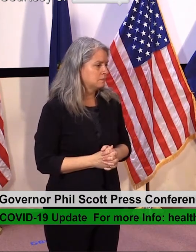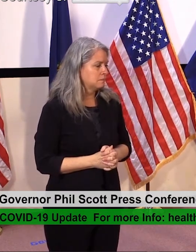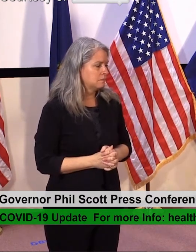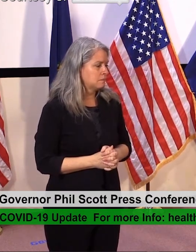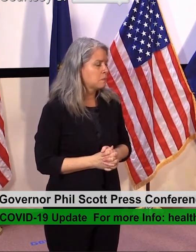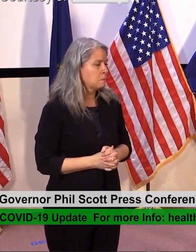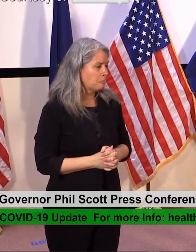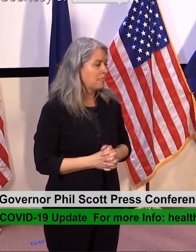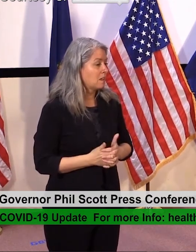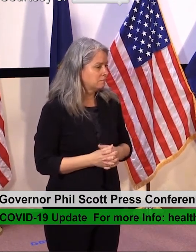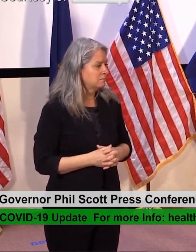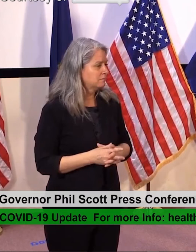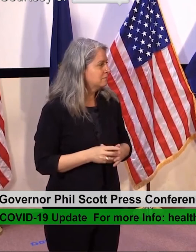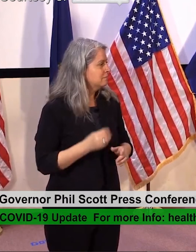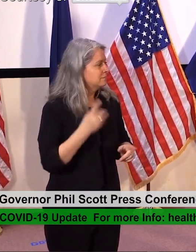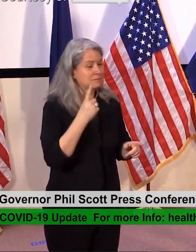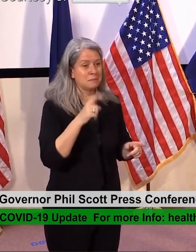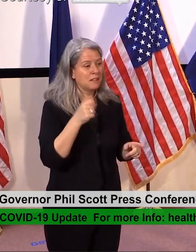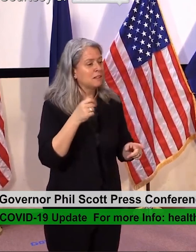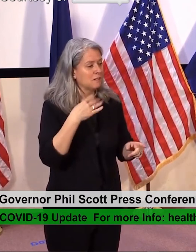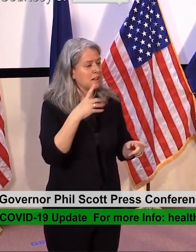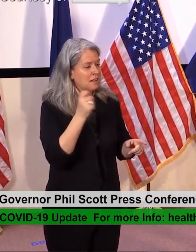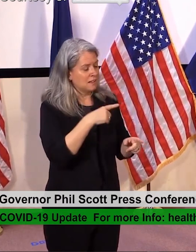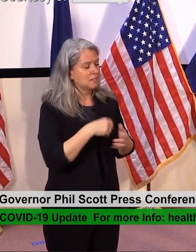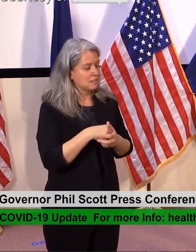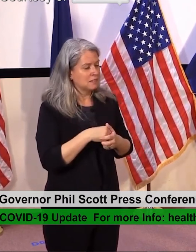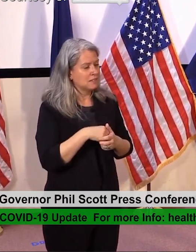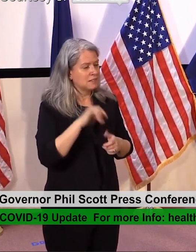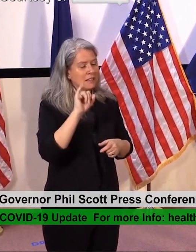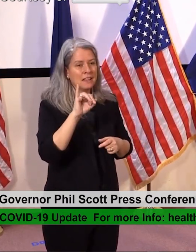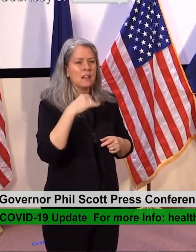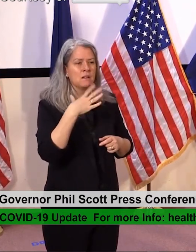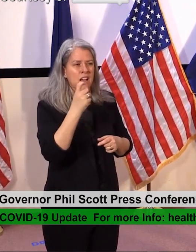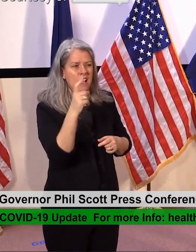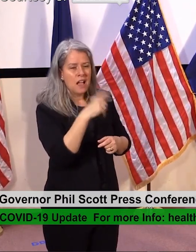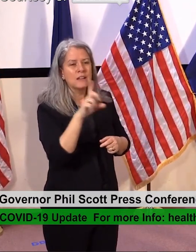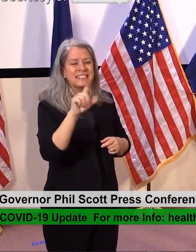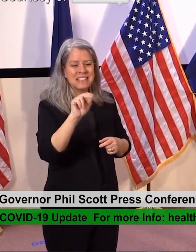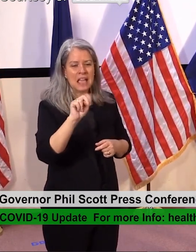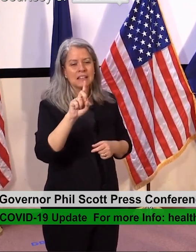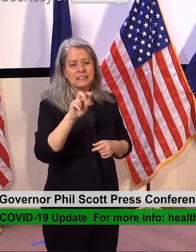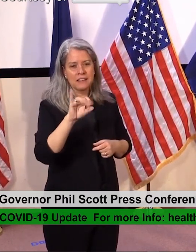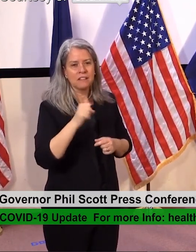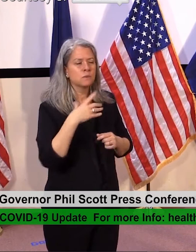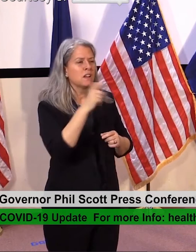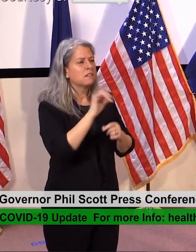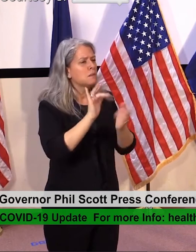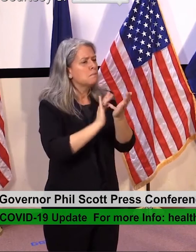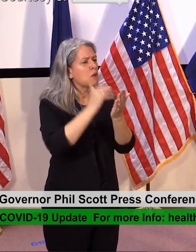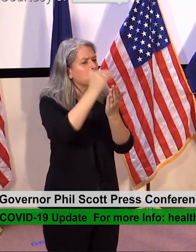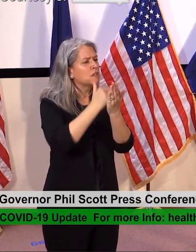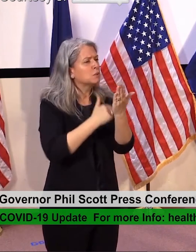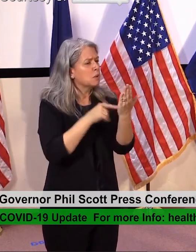My question is, I'm not sure you should answer it, is whether the list of medical resources in